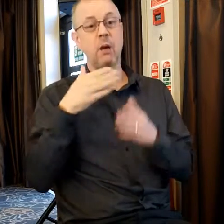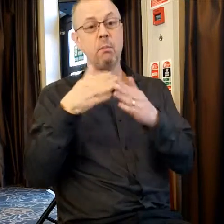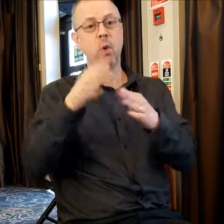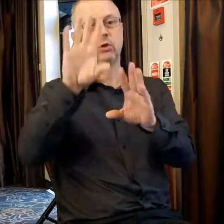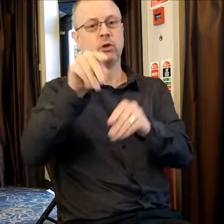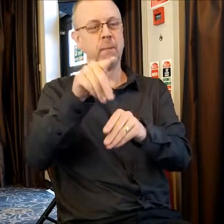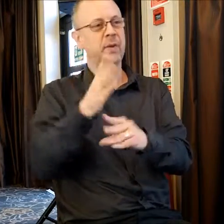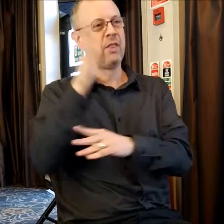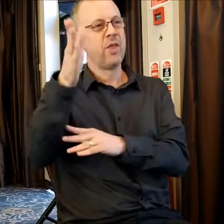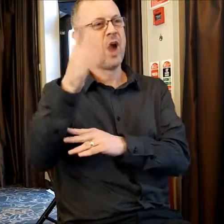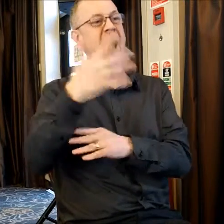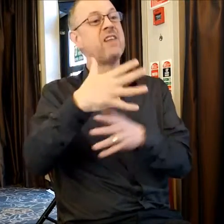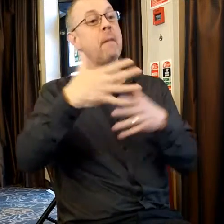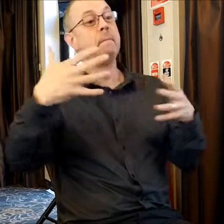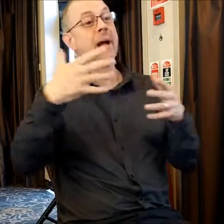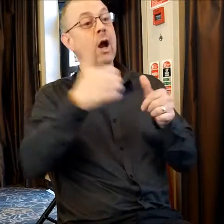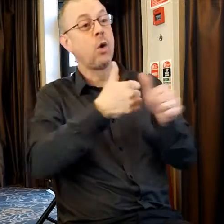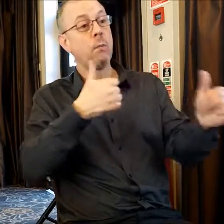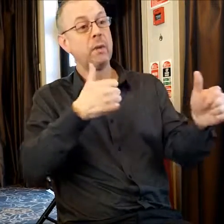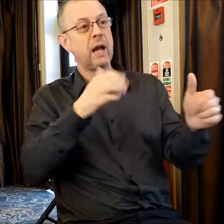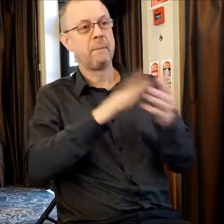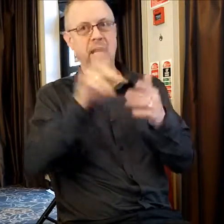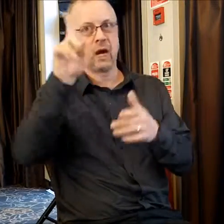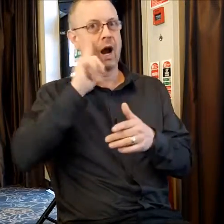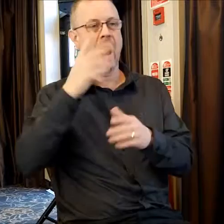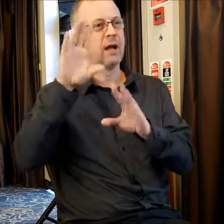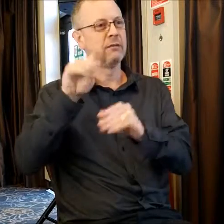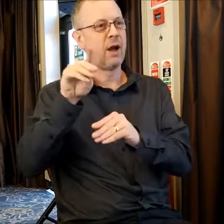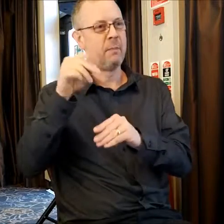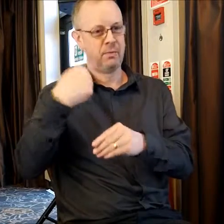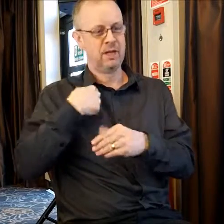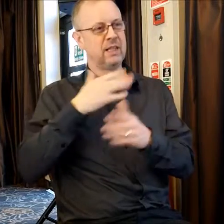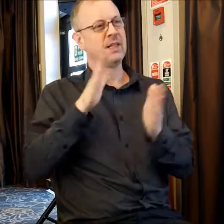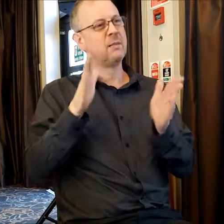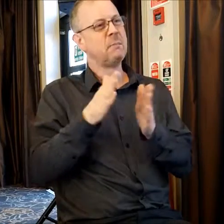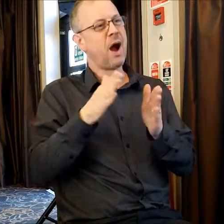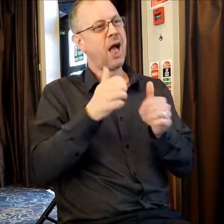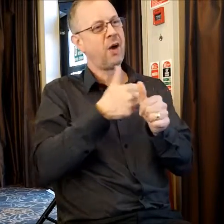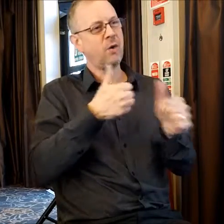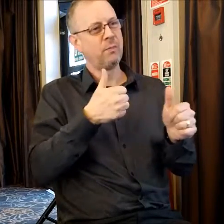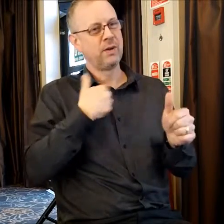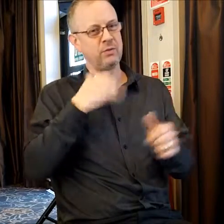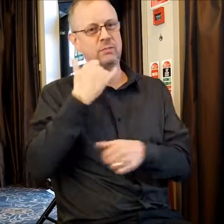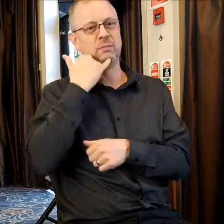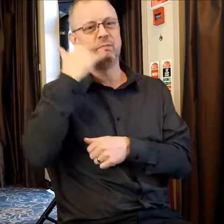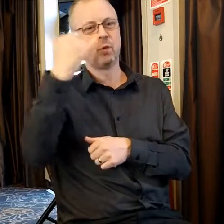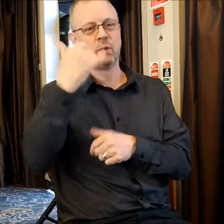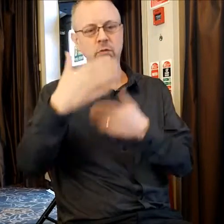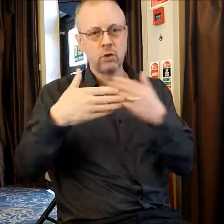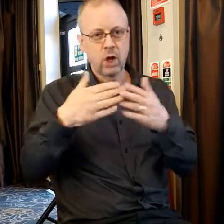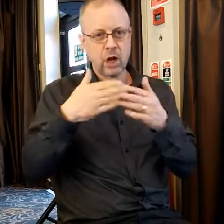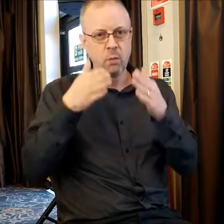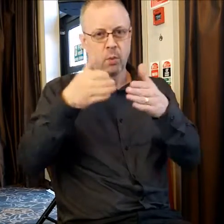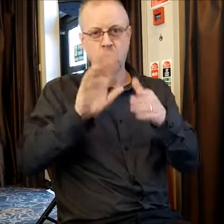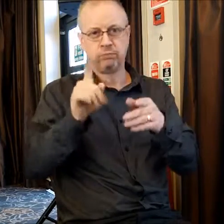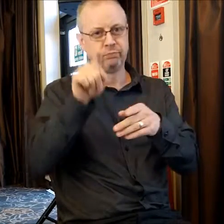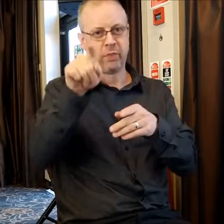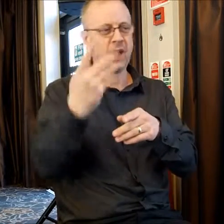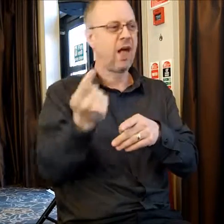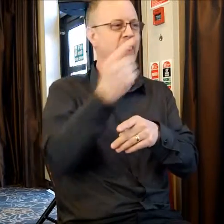We're a family company originally, and we said, look, this is a bad time, we'll do everything we can. It took us 4 months, this is my very